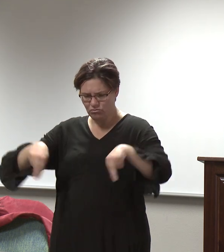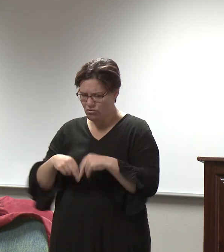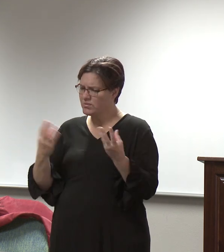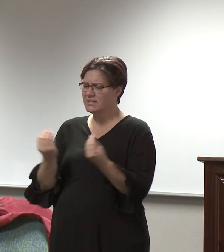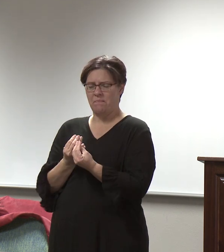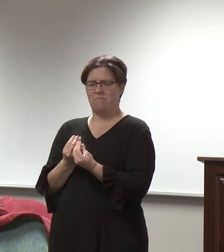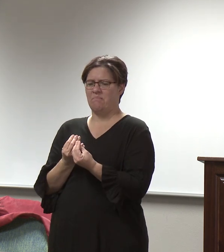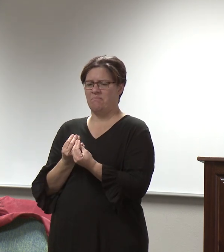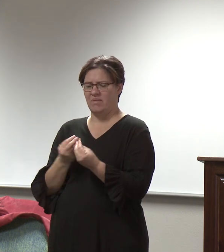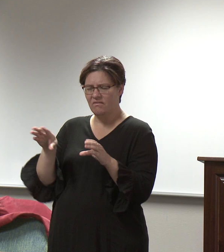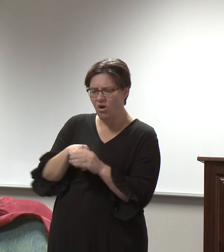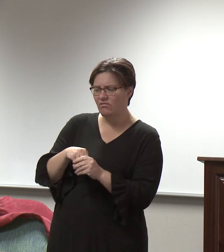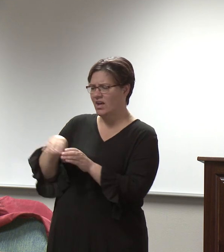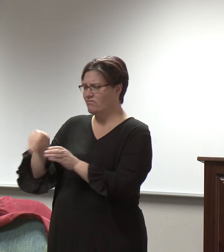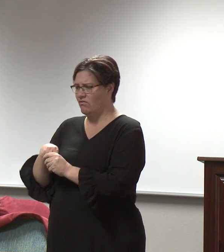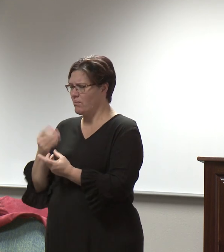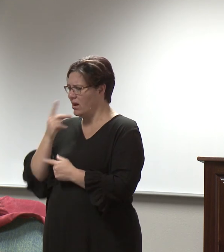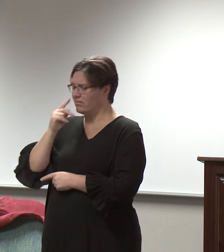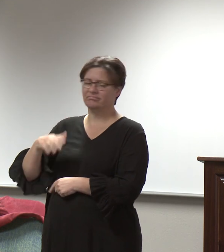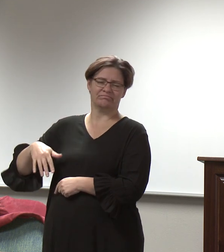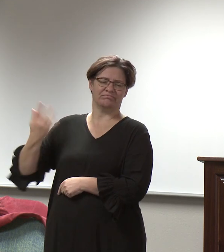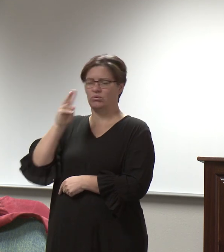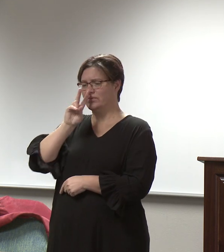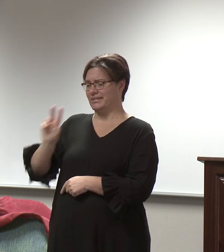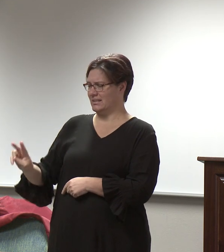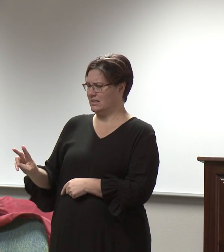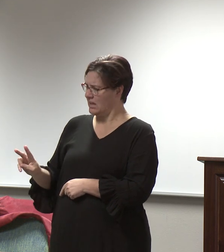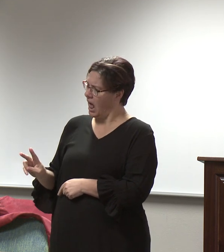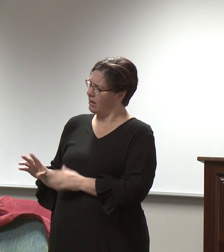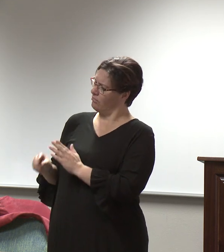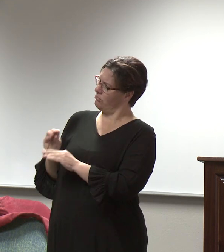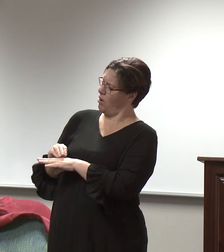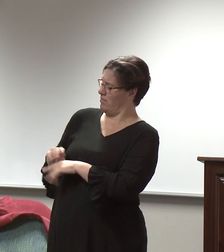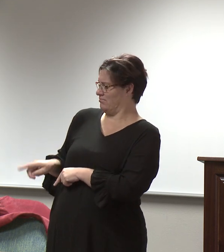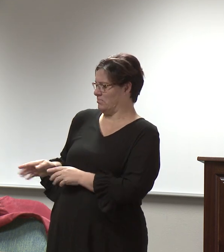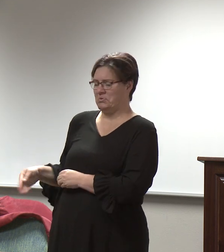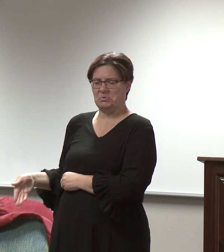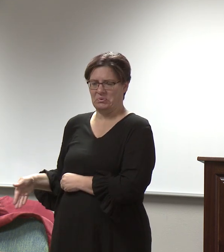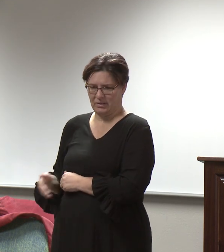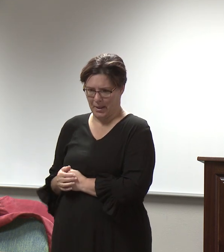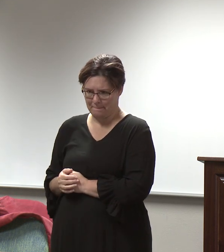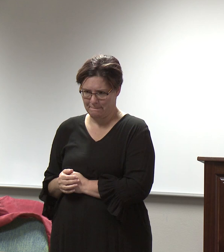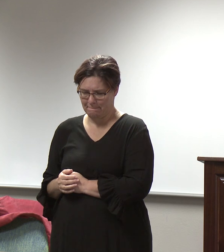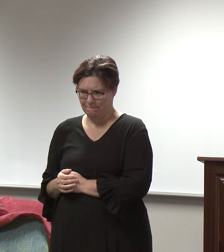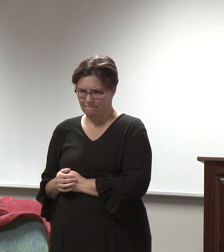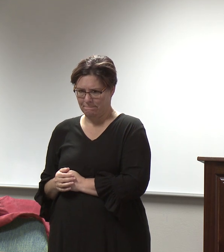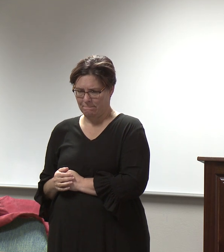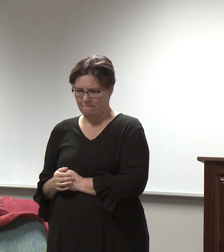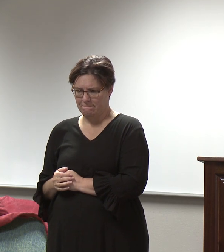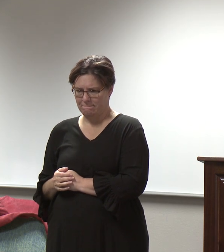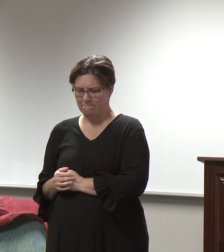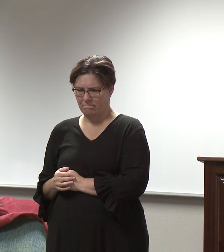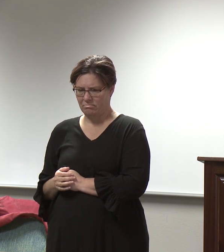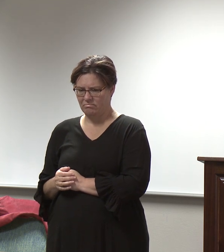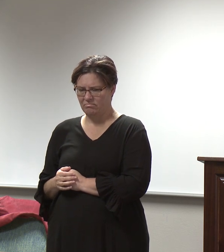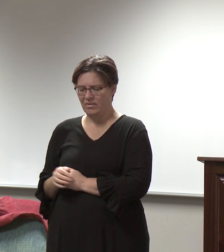are, but we don't see them as such. So, these some general